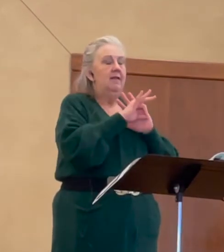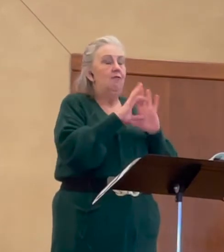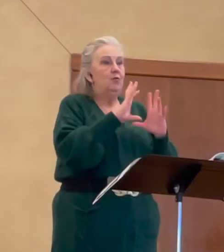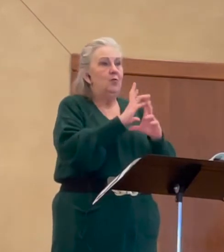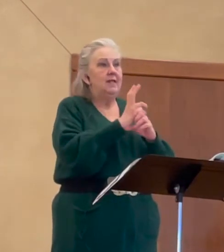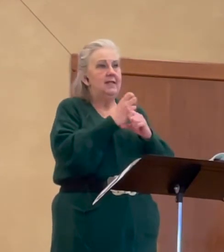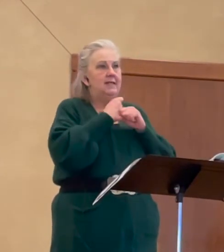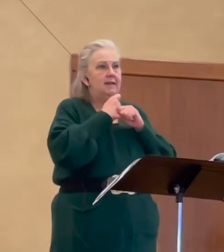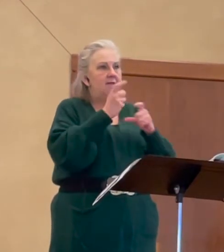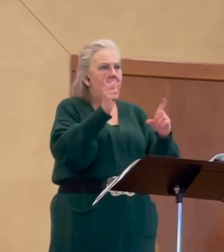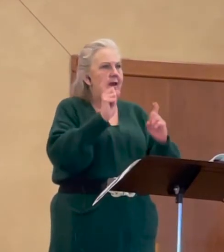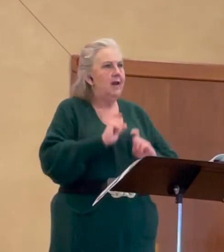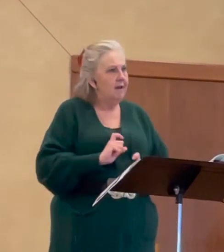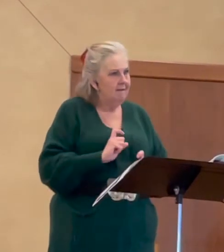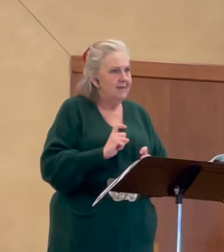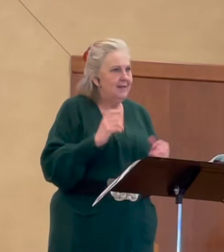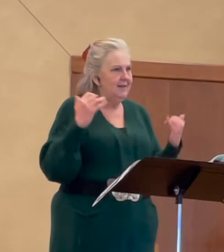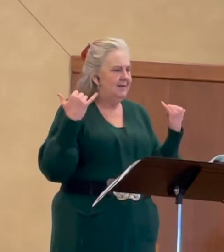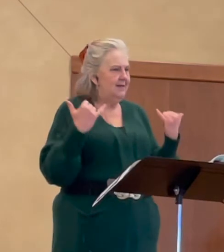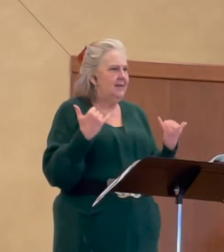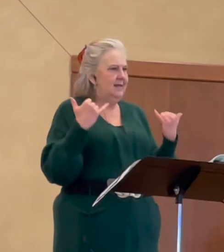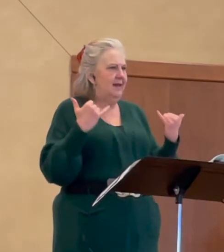gift this day.